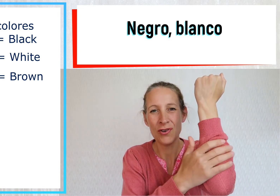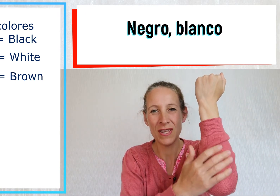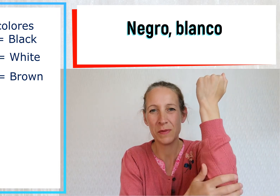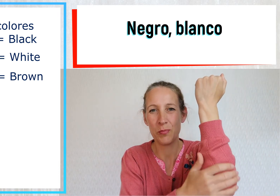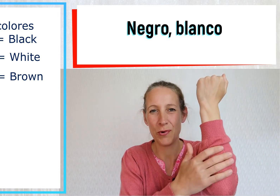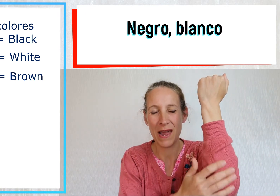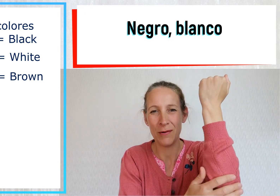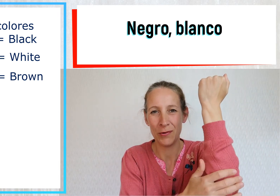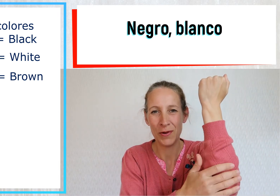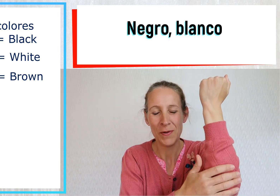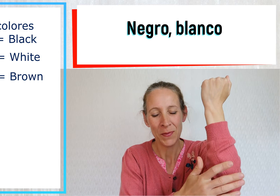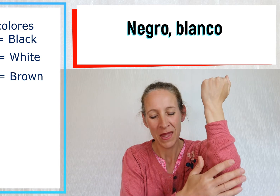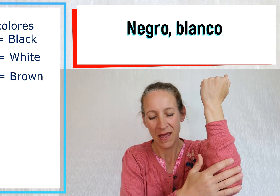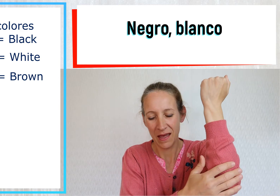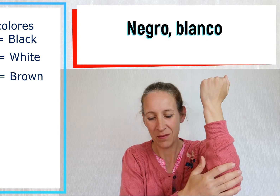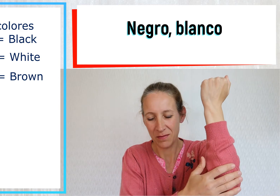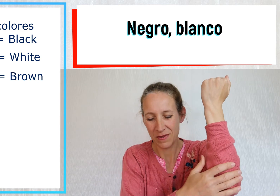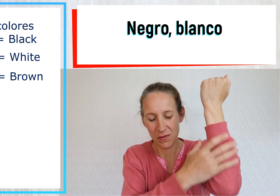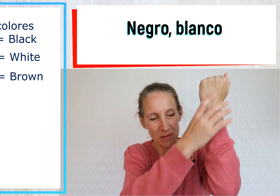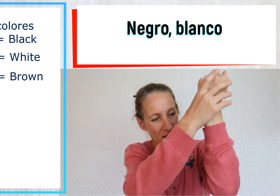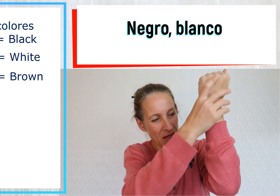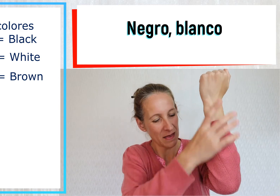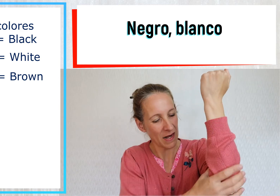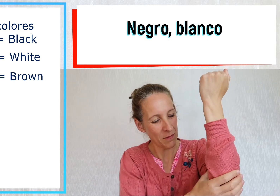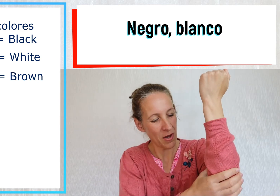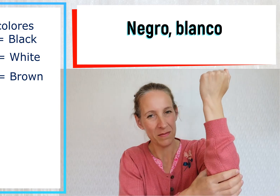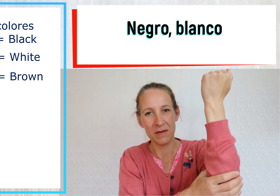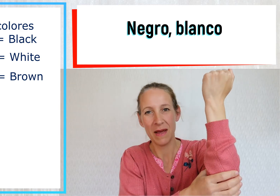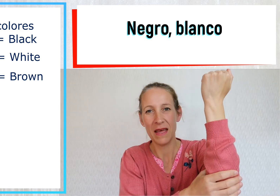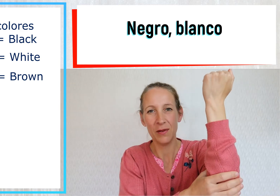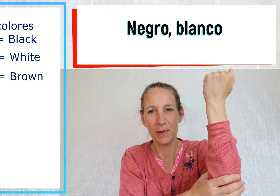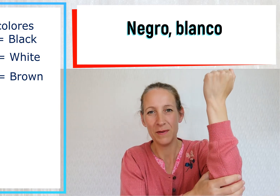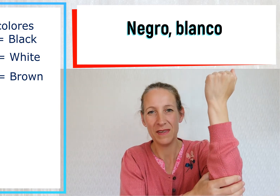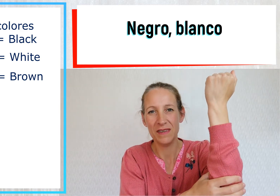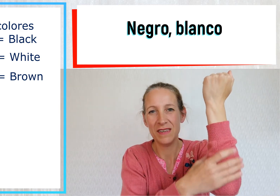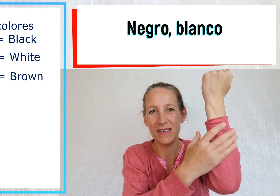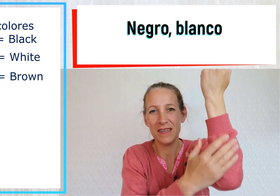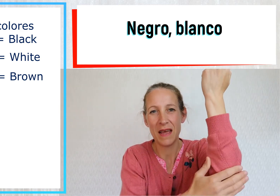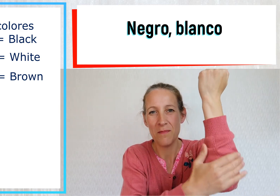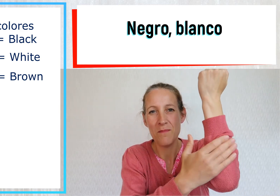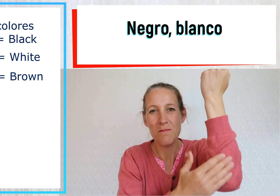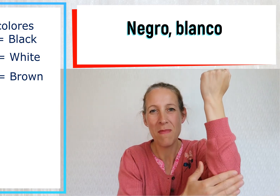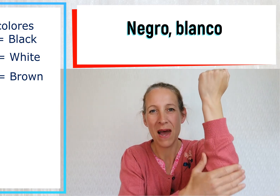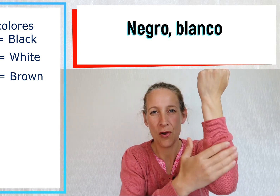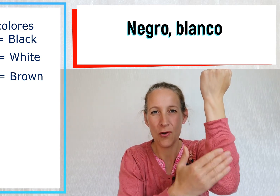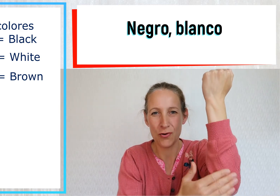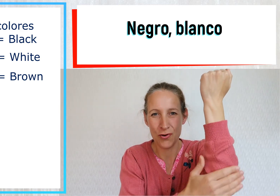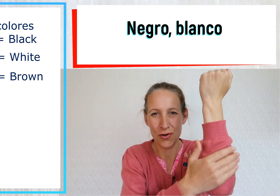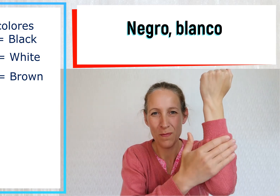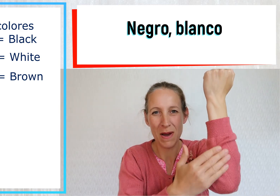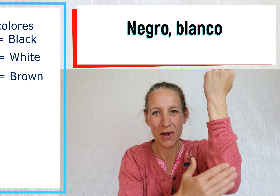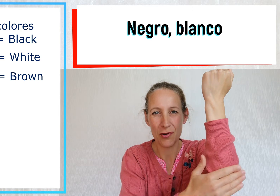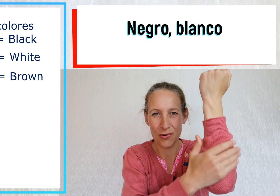is brown. So I'm thinking that I'm up to my elbows in dirt. I'm marrón,